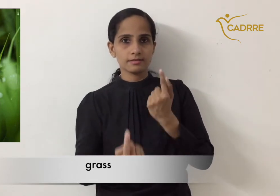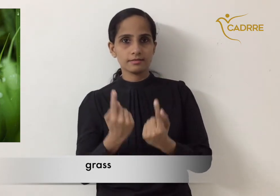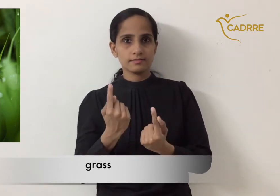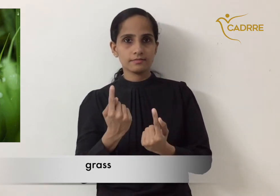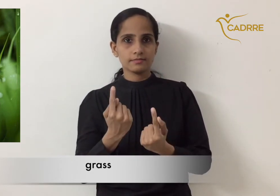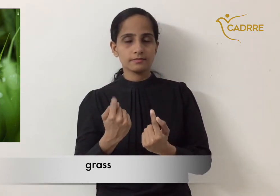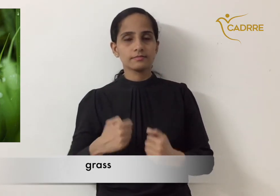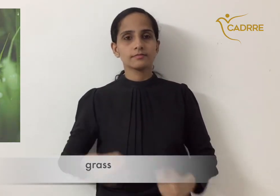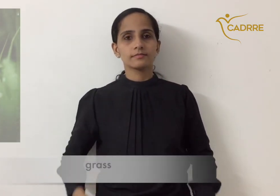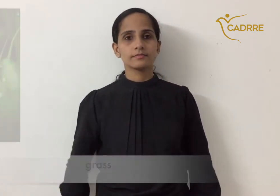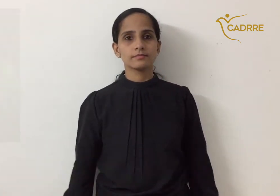grass,